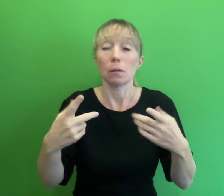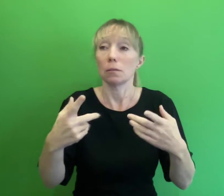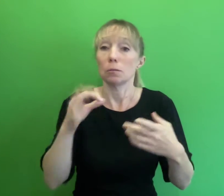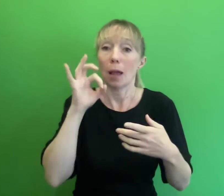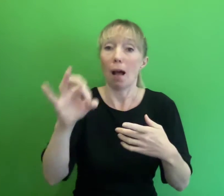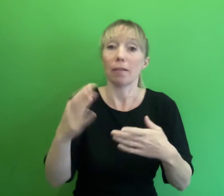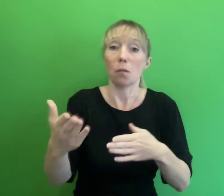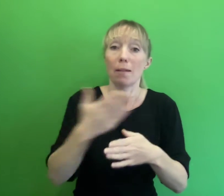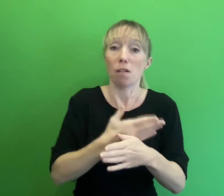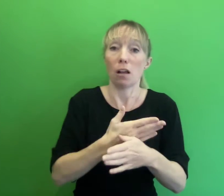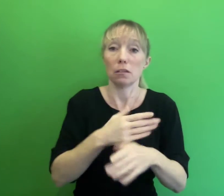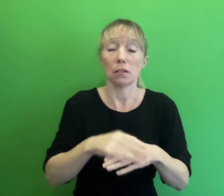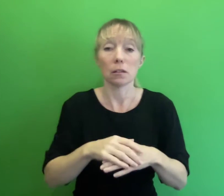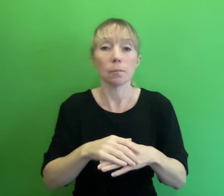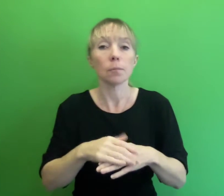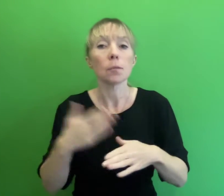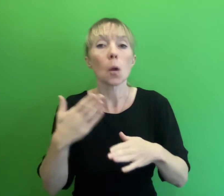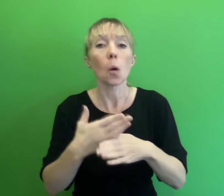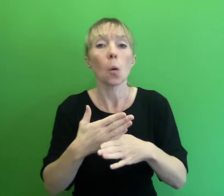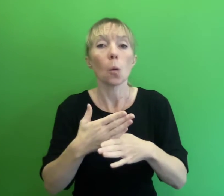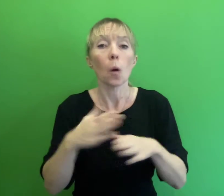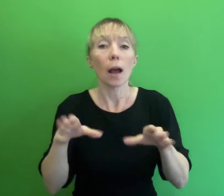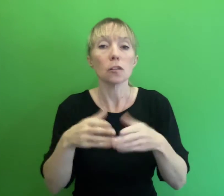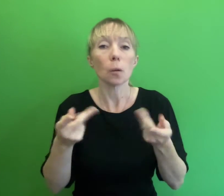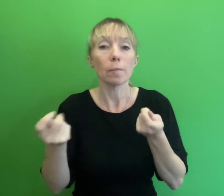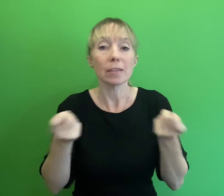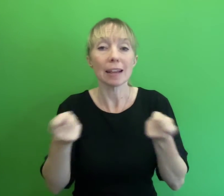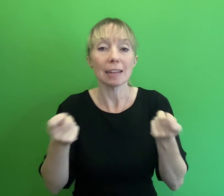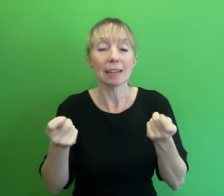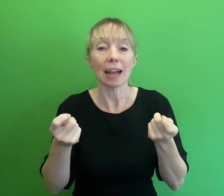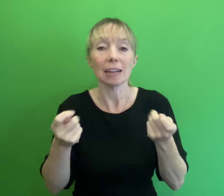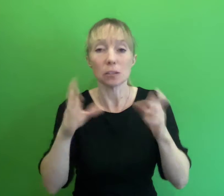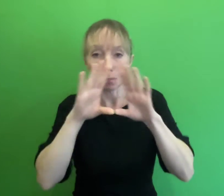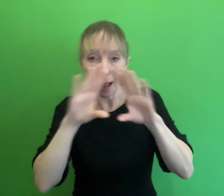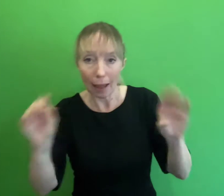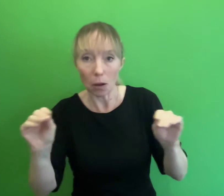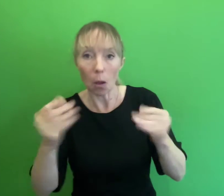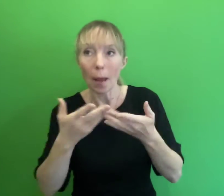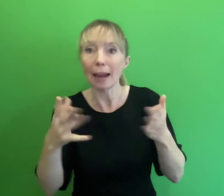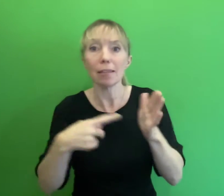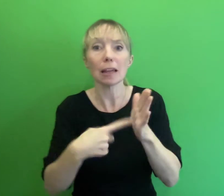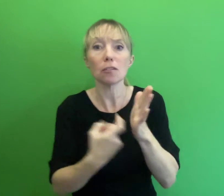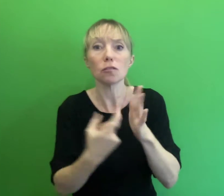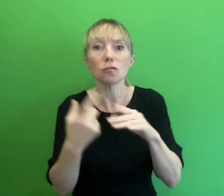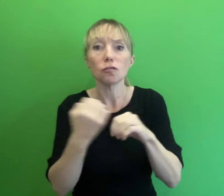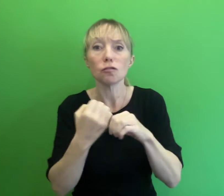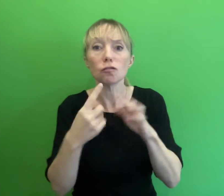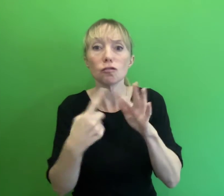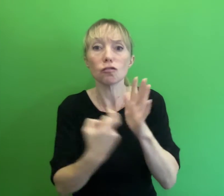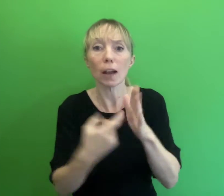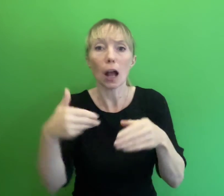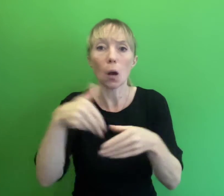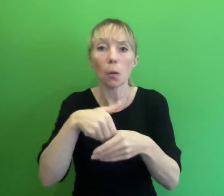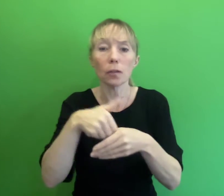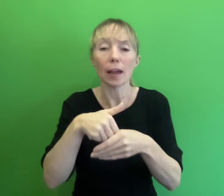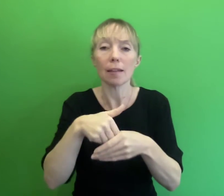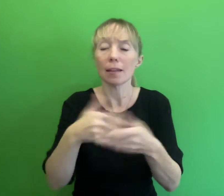Workshop facilitators to flag any potential triggering content, and for conveners to have a plan in place to manage